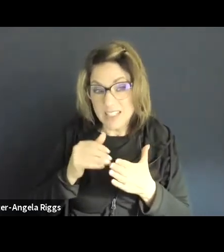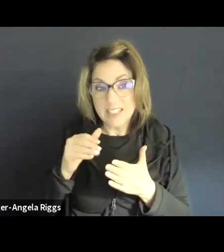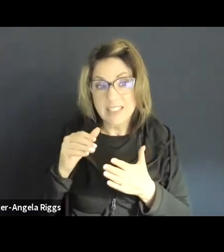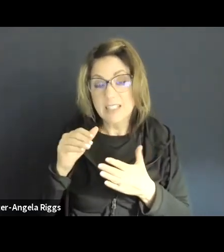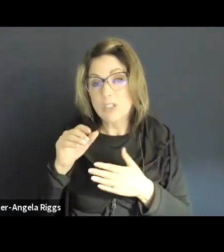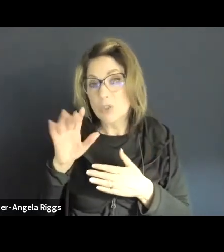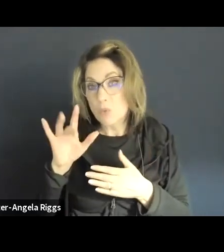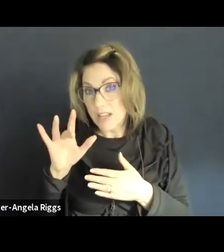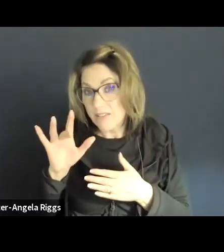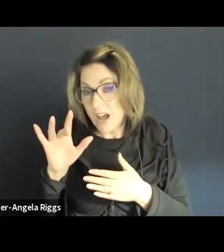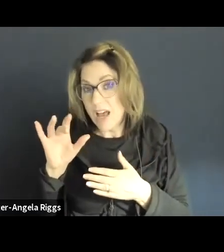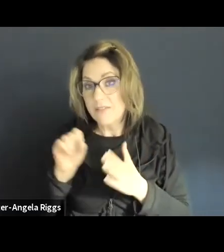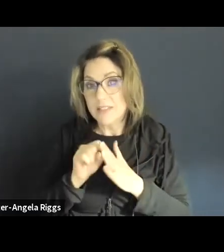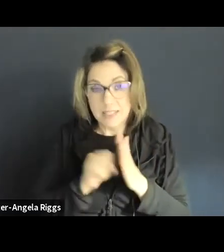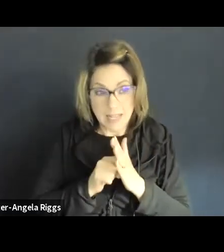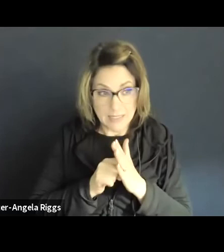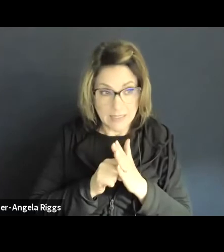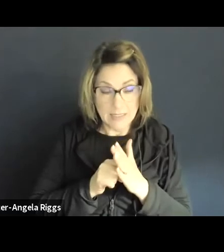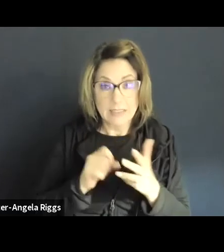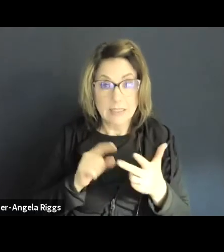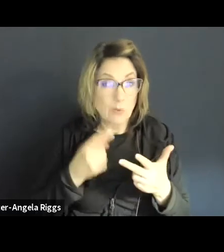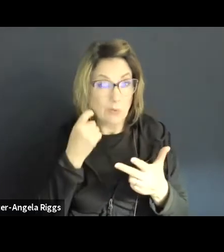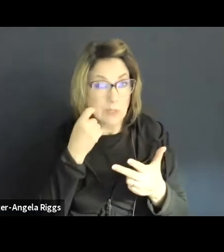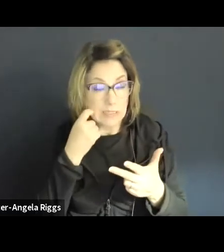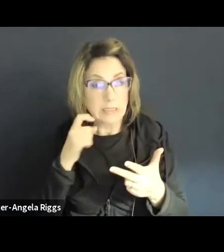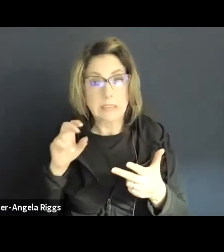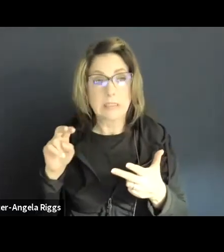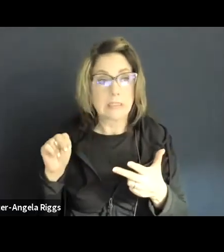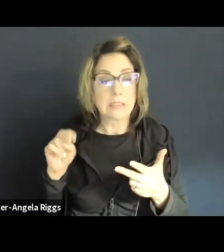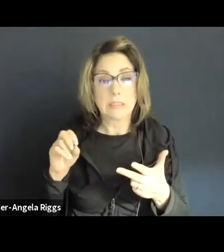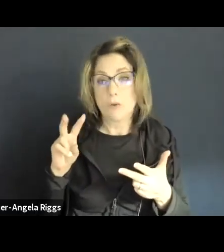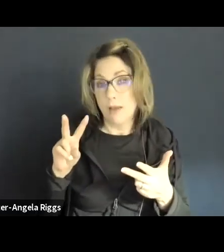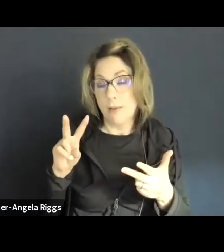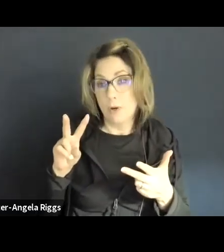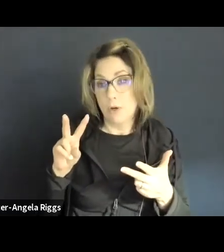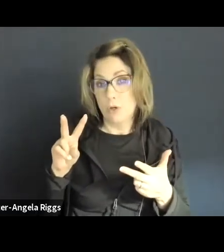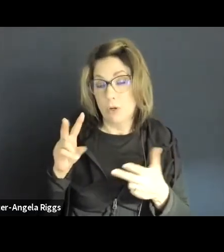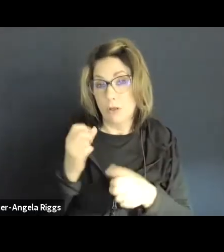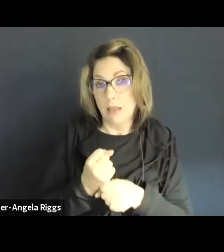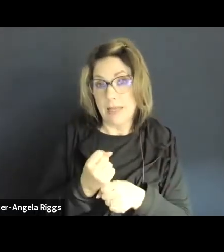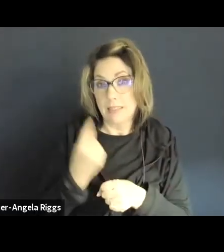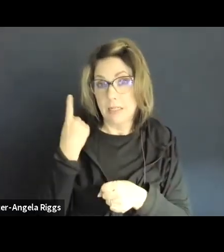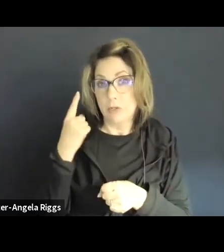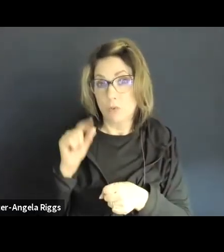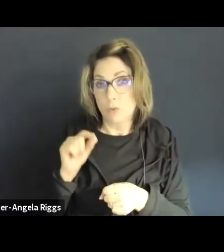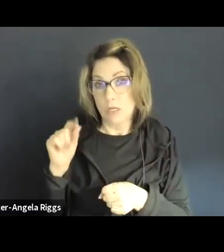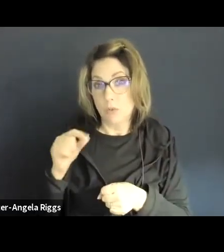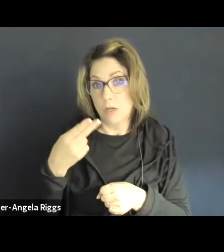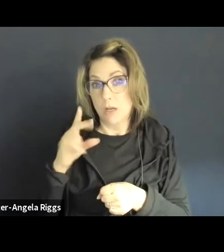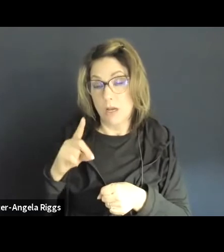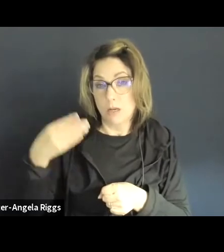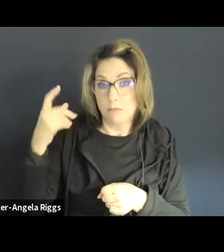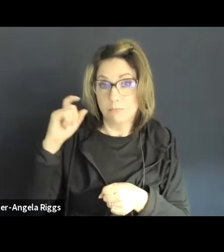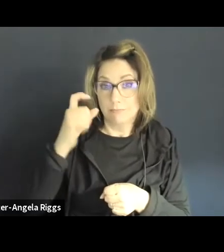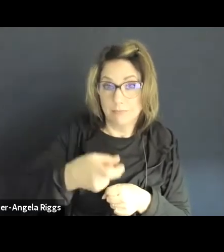states. And the most recent round came just in November of last year, when HUD awarded a third